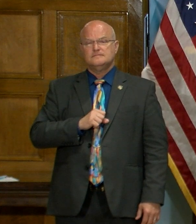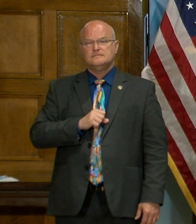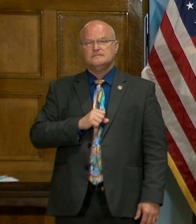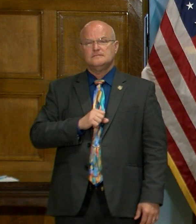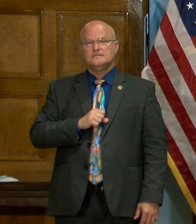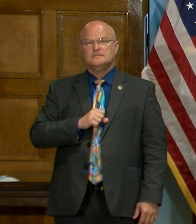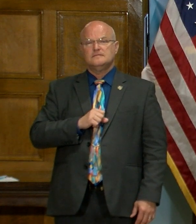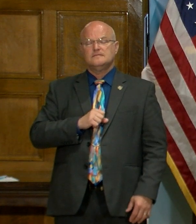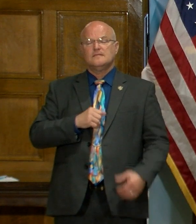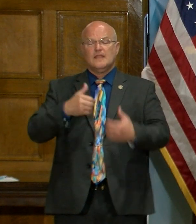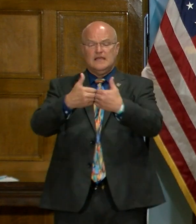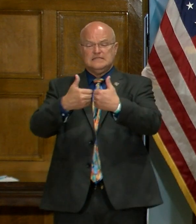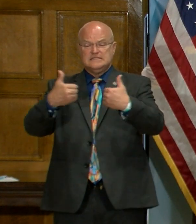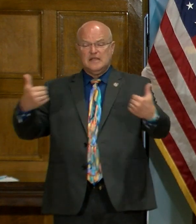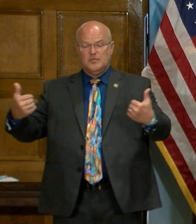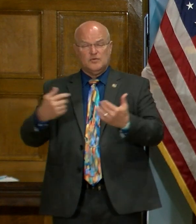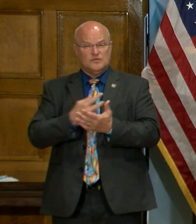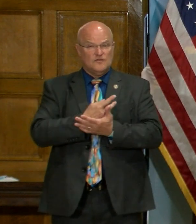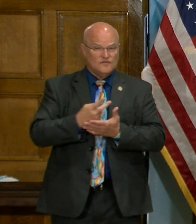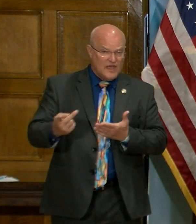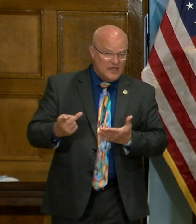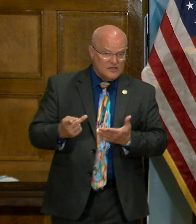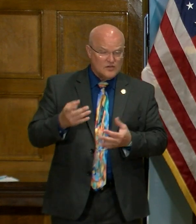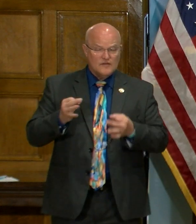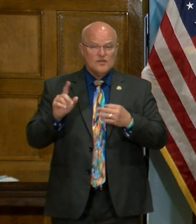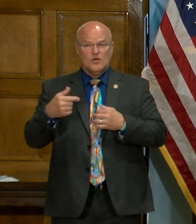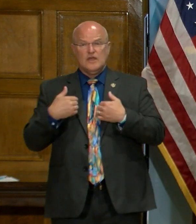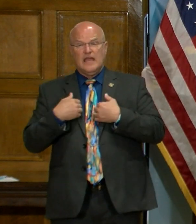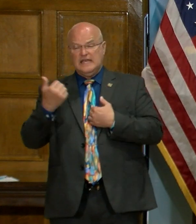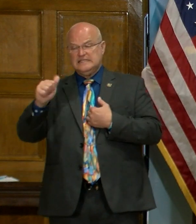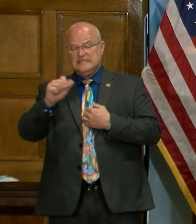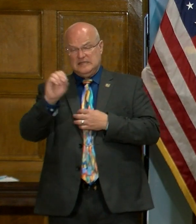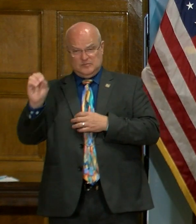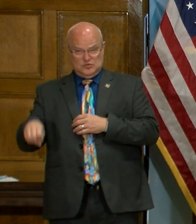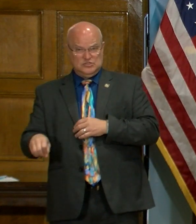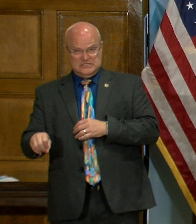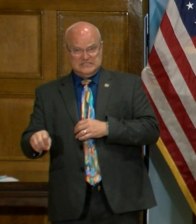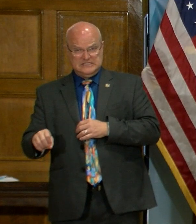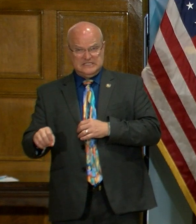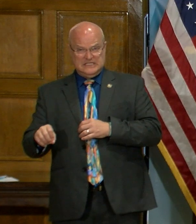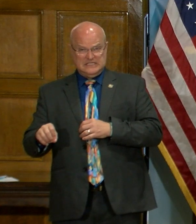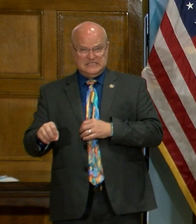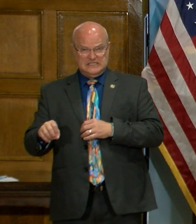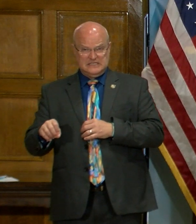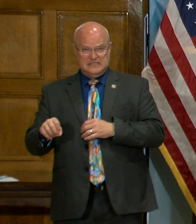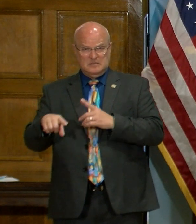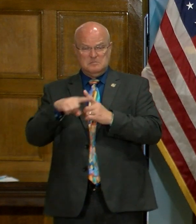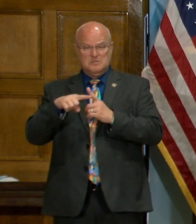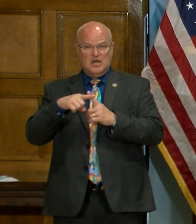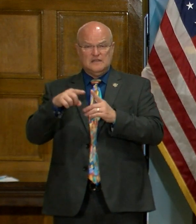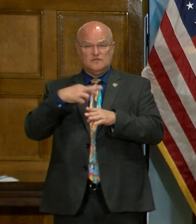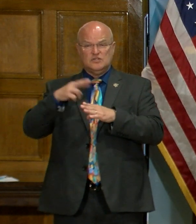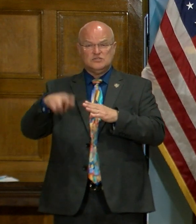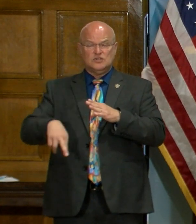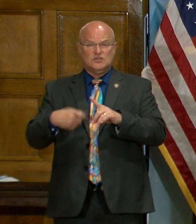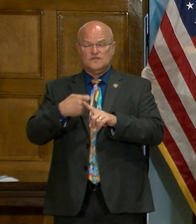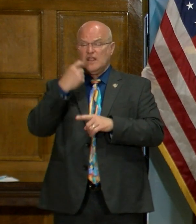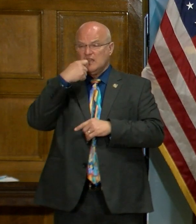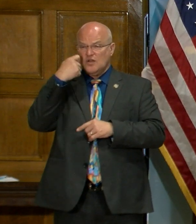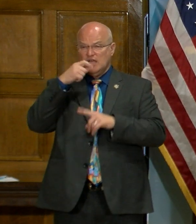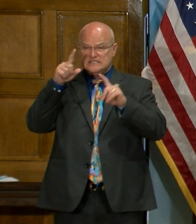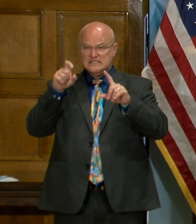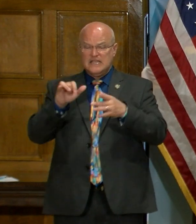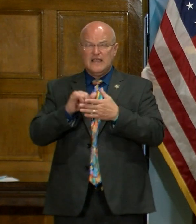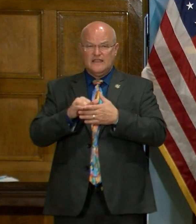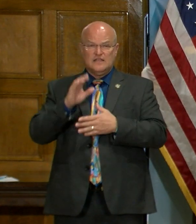the separation really was a failure, where if you only had 10% positive results from a serology